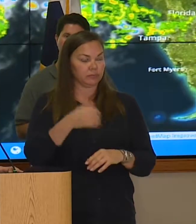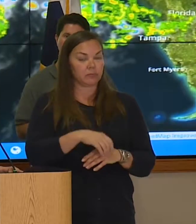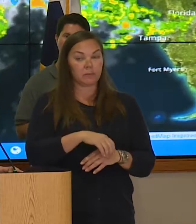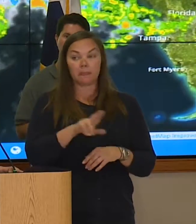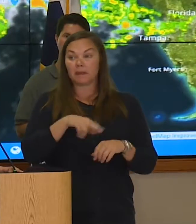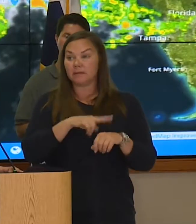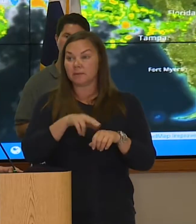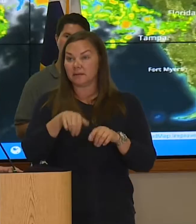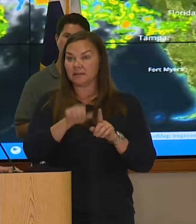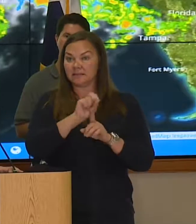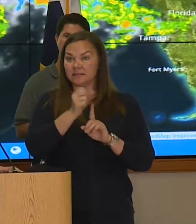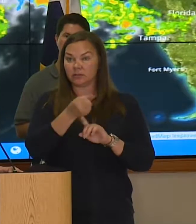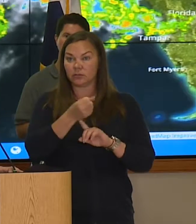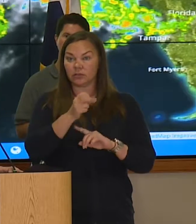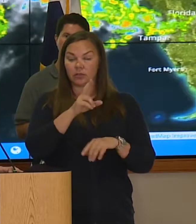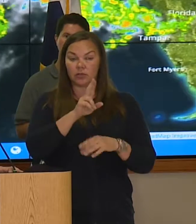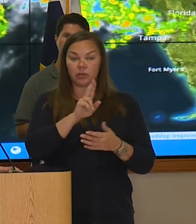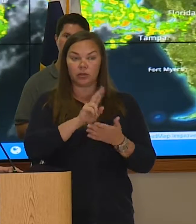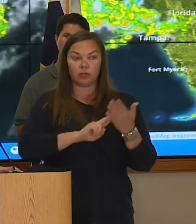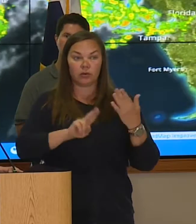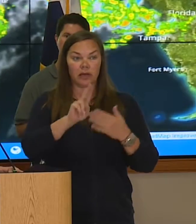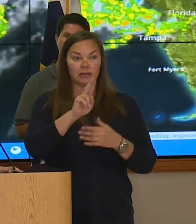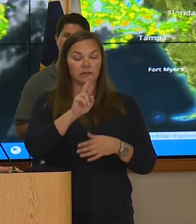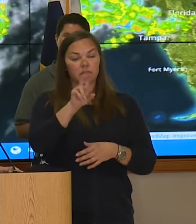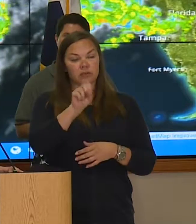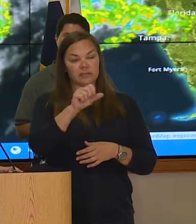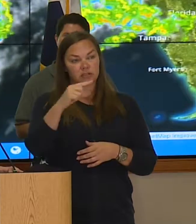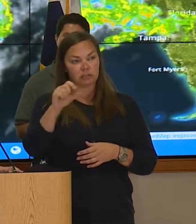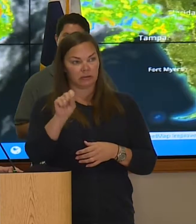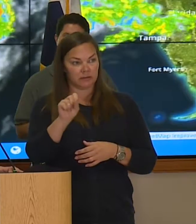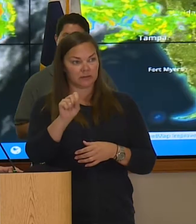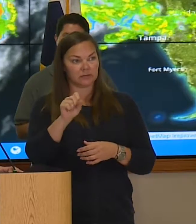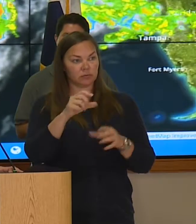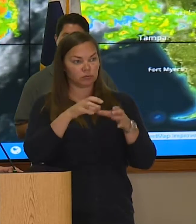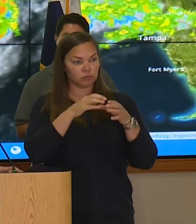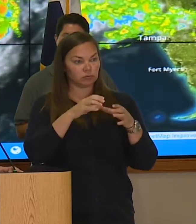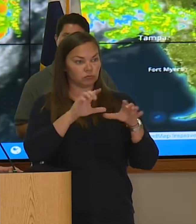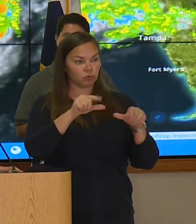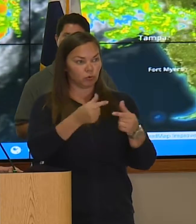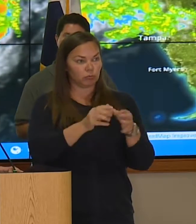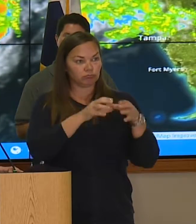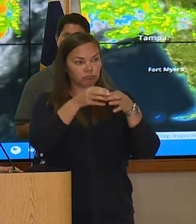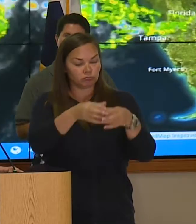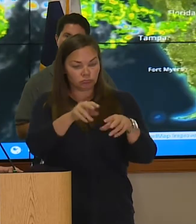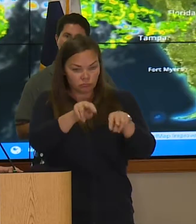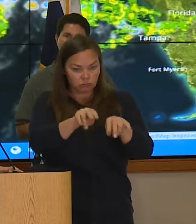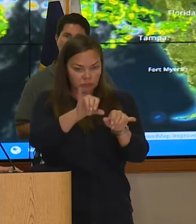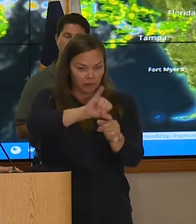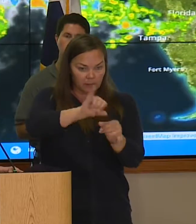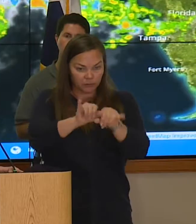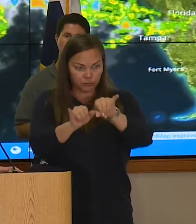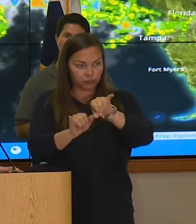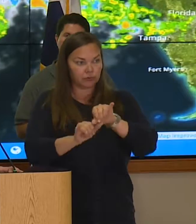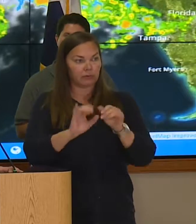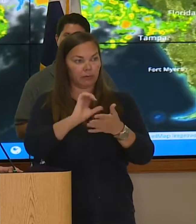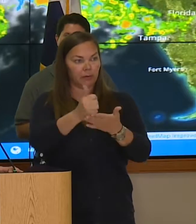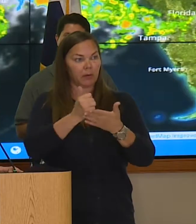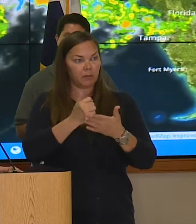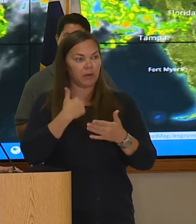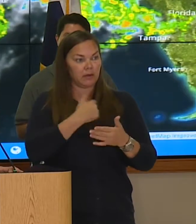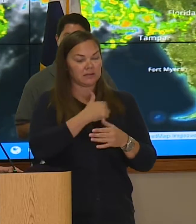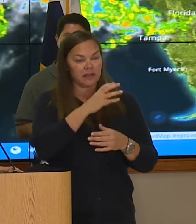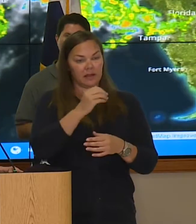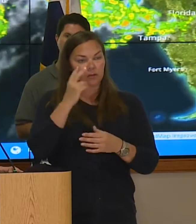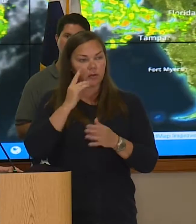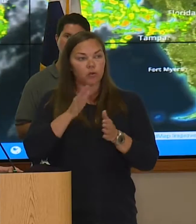like this, the United States Geological Survey, or USGS, crew can go out and take measurements to help us and the River Forecast